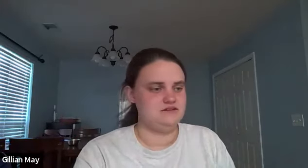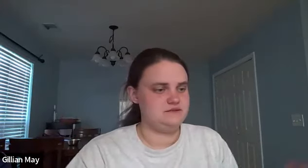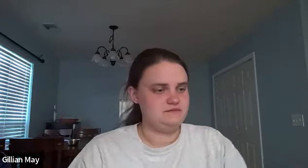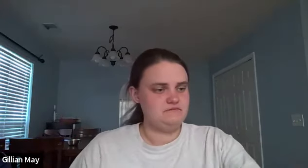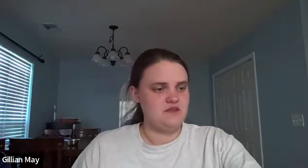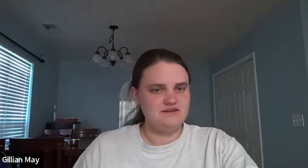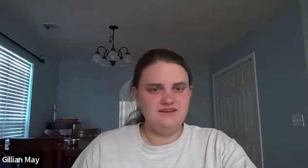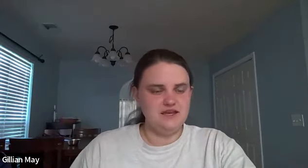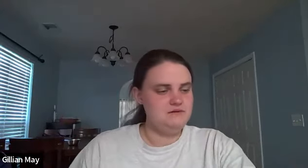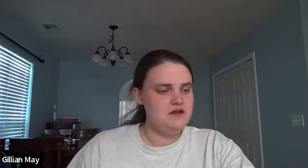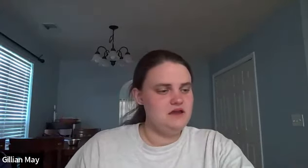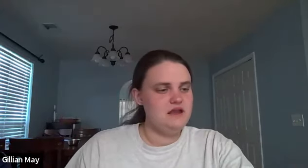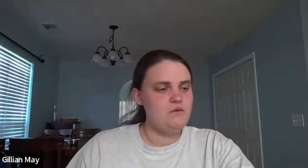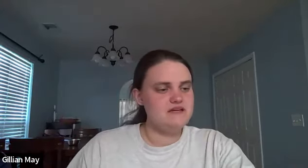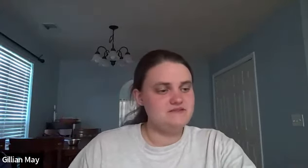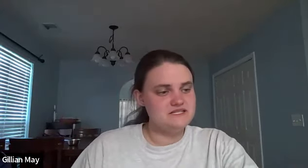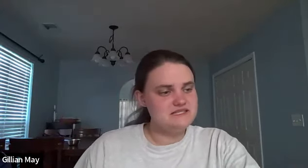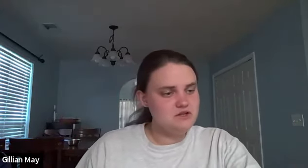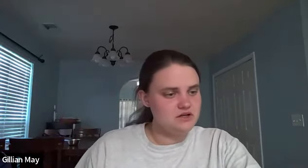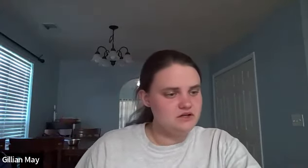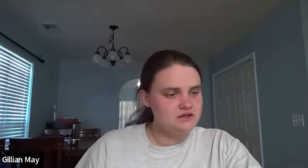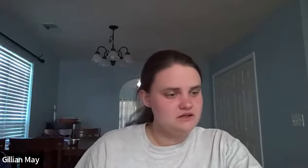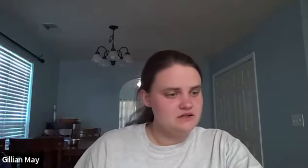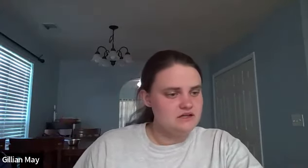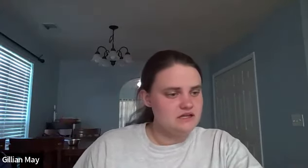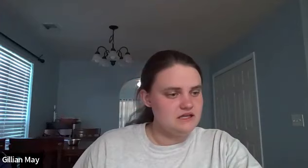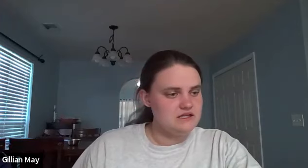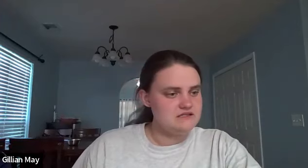Yes, good. Now one that's very similar is